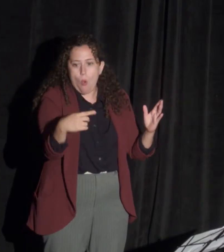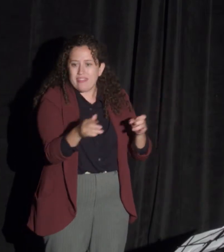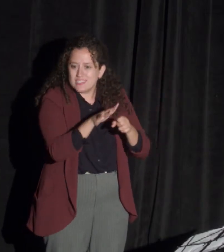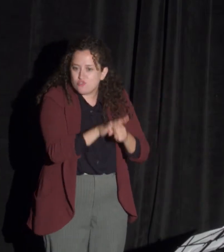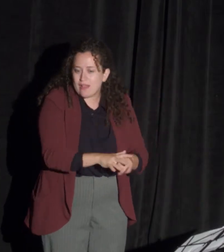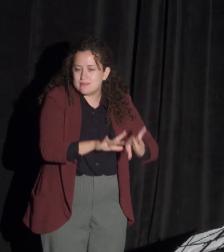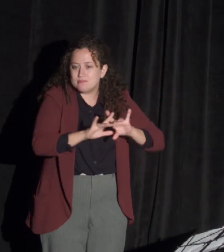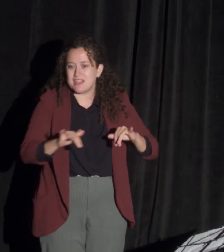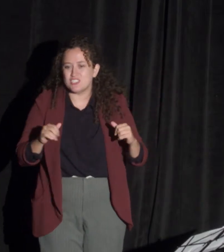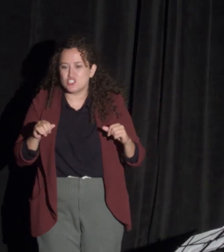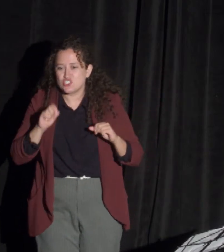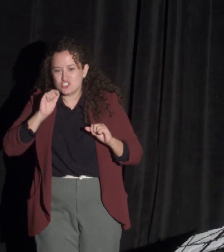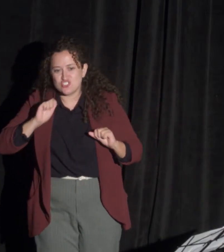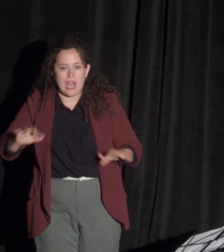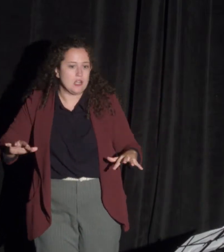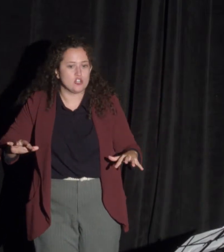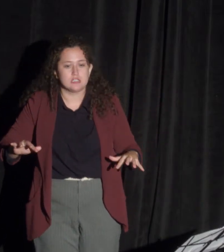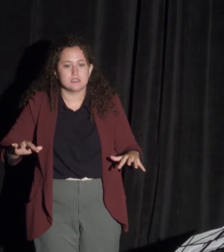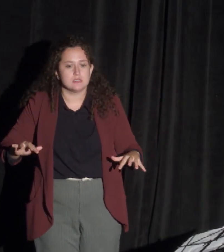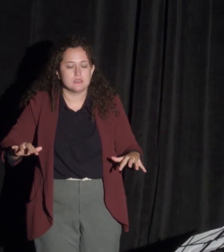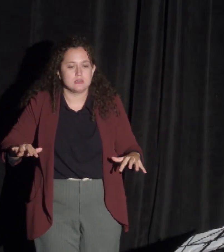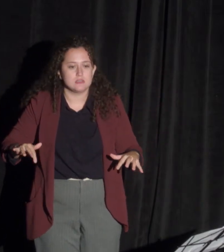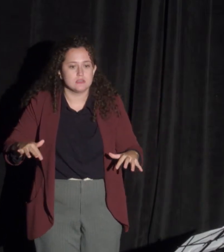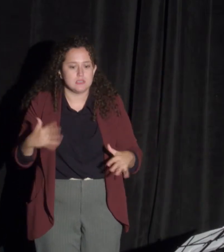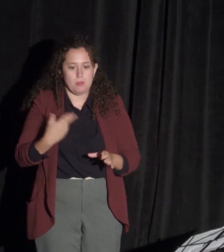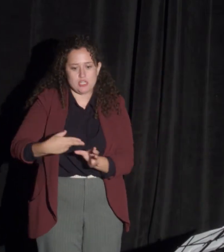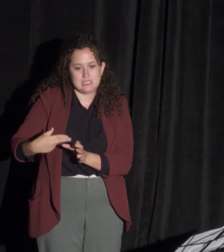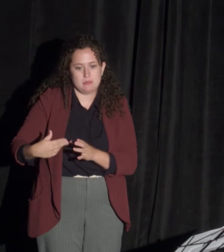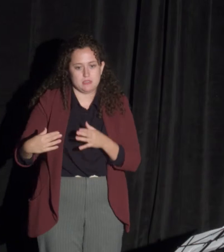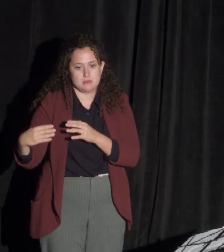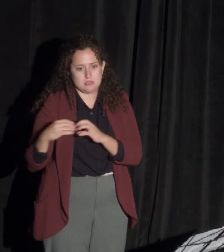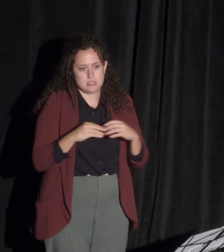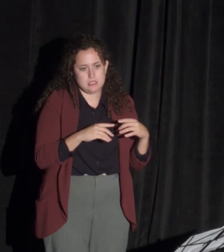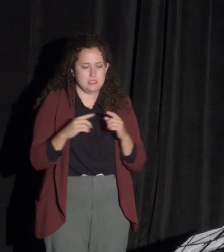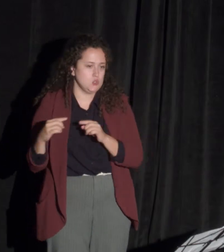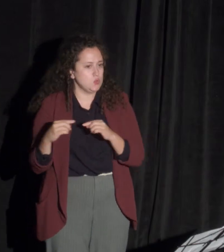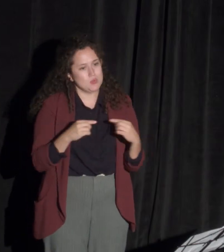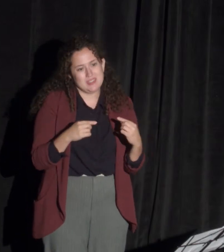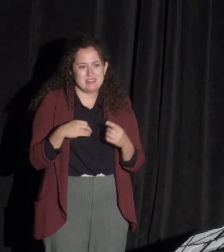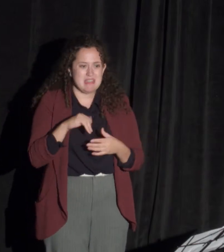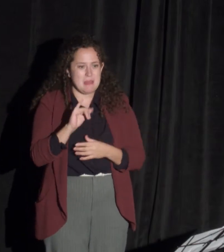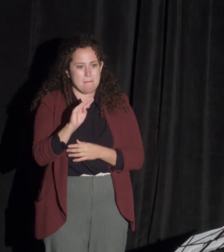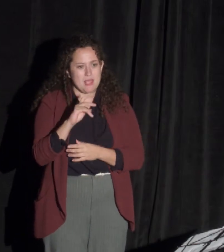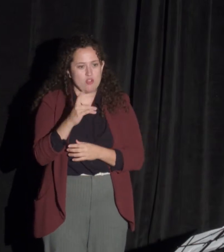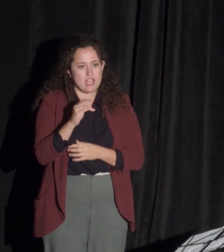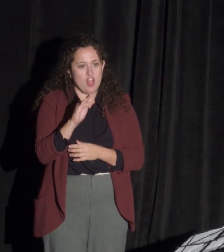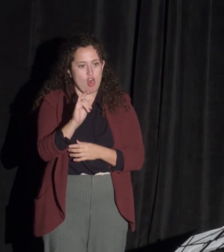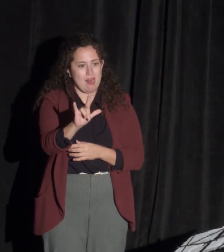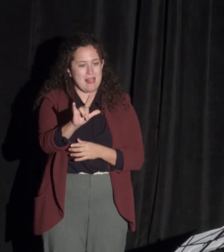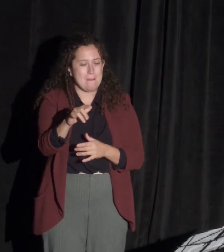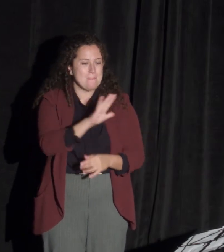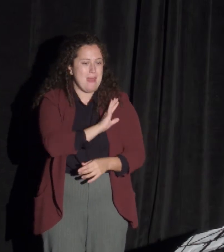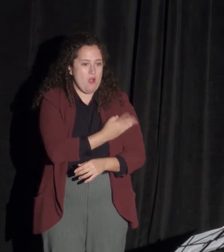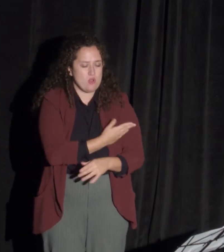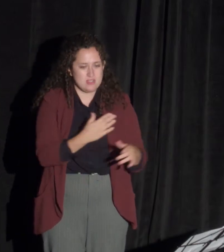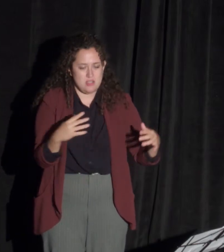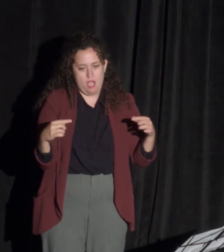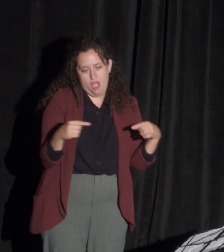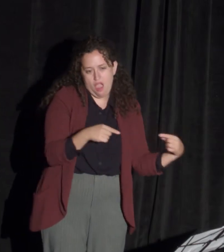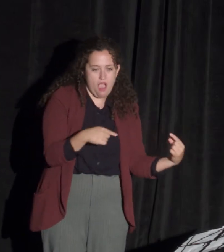The participants in the encounter between two imperial powers find themselves abruptly in the wrong story, operating under the rubric of